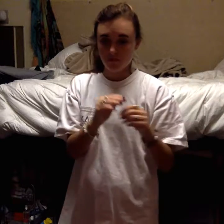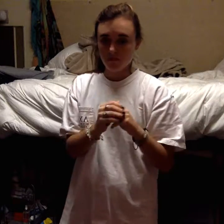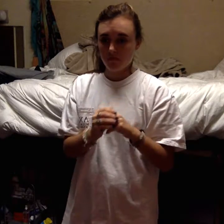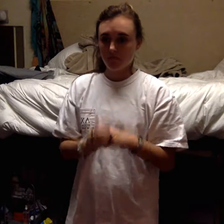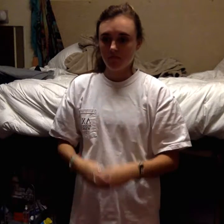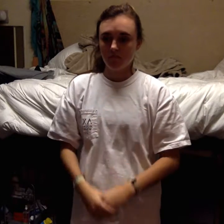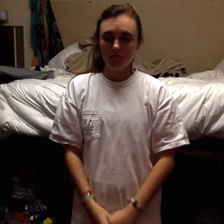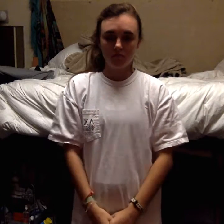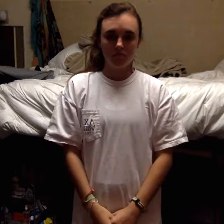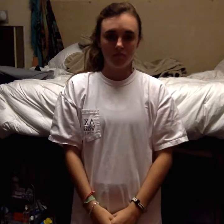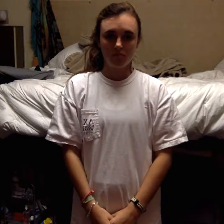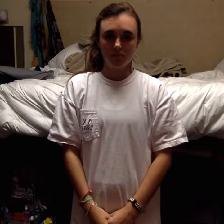ago.